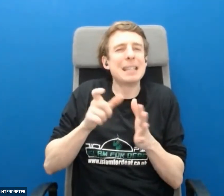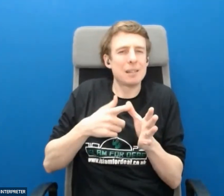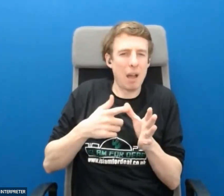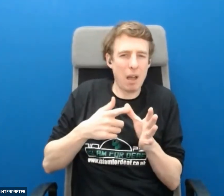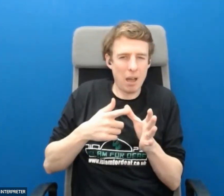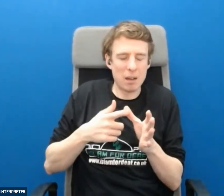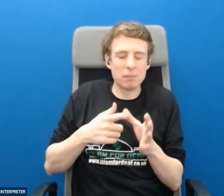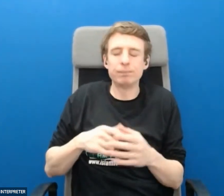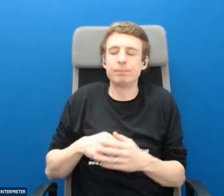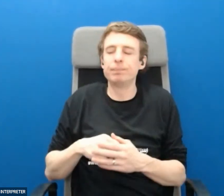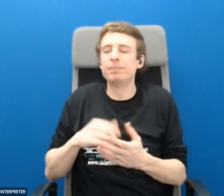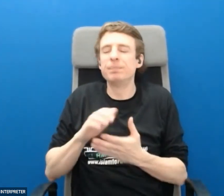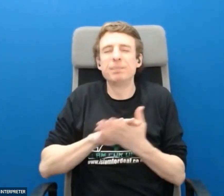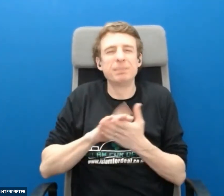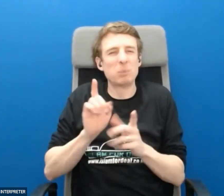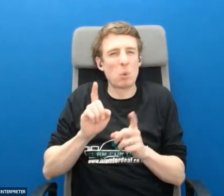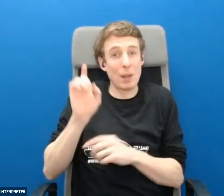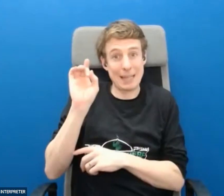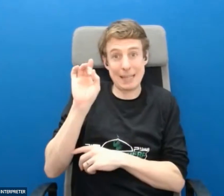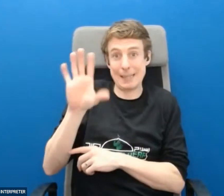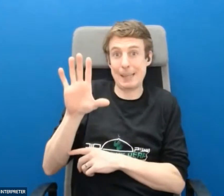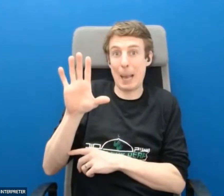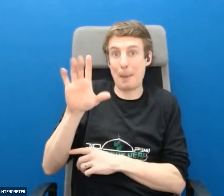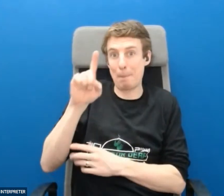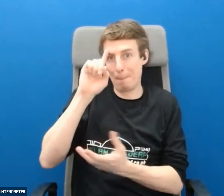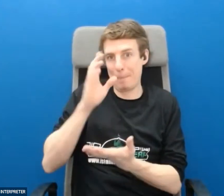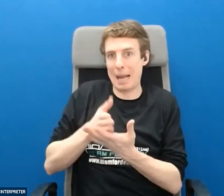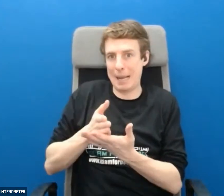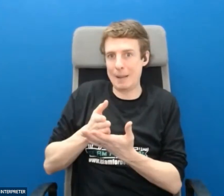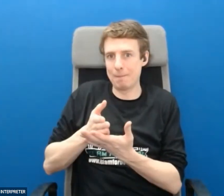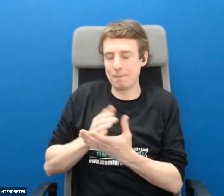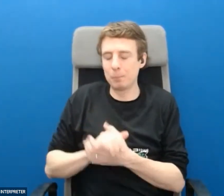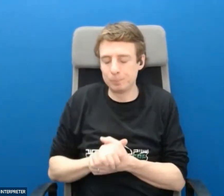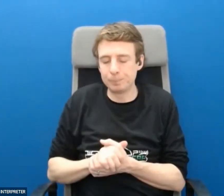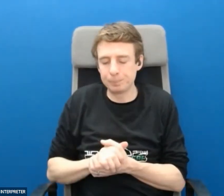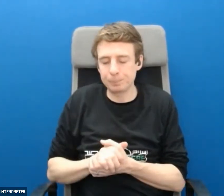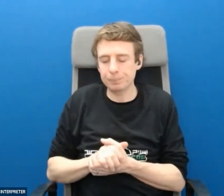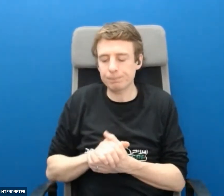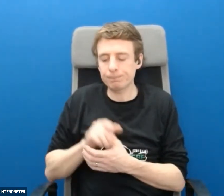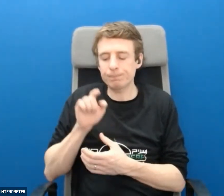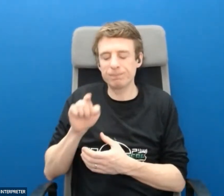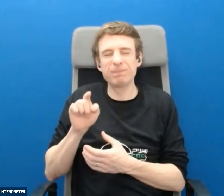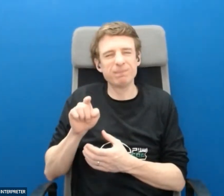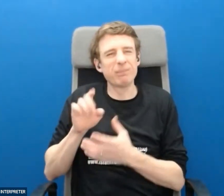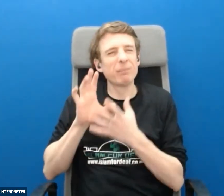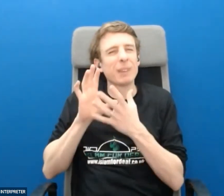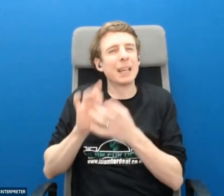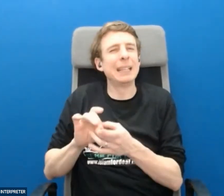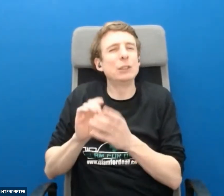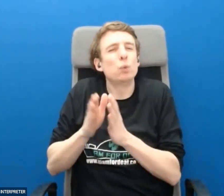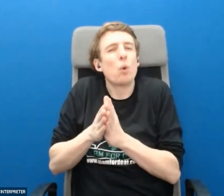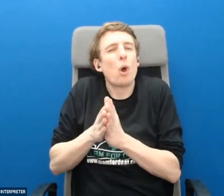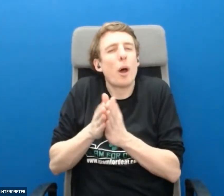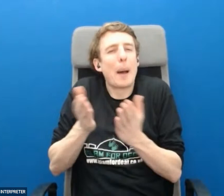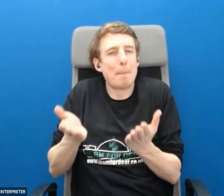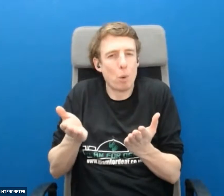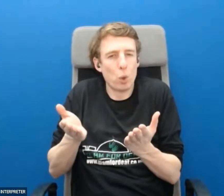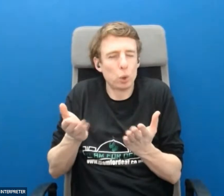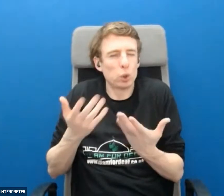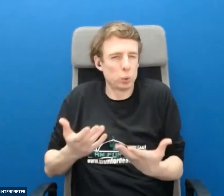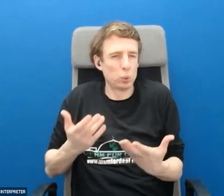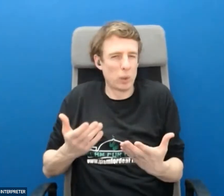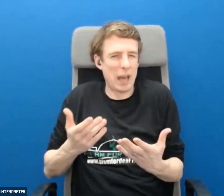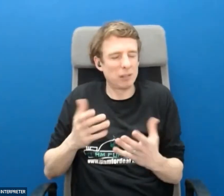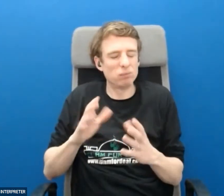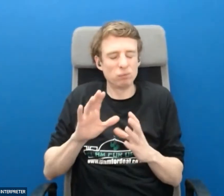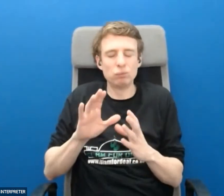the introduction to a tremendous book. And it's the introduction of an explanation of a very short